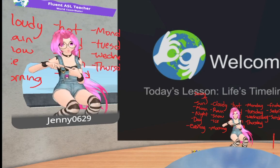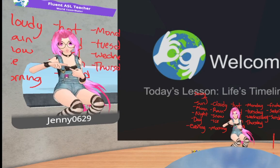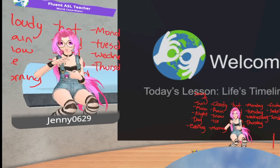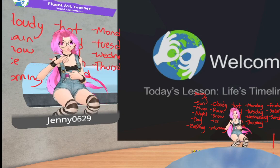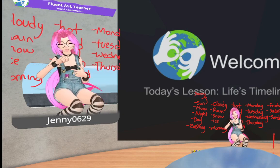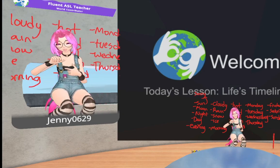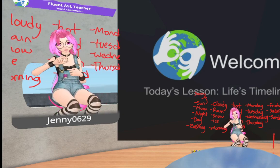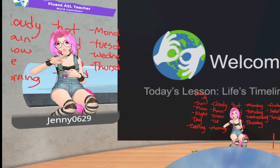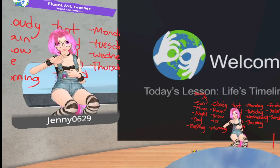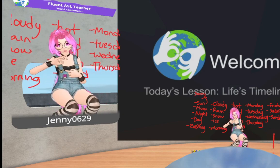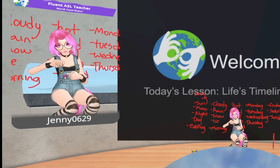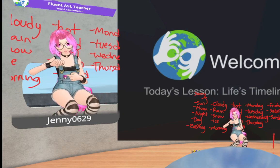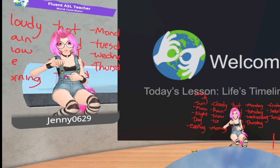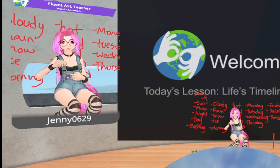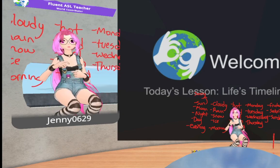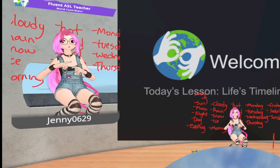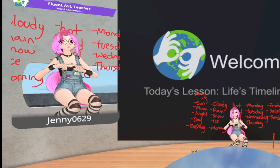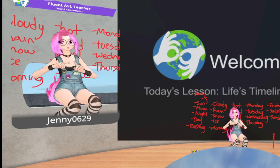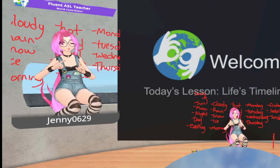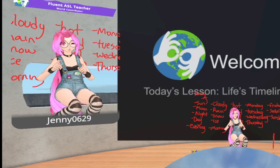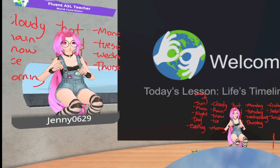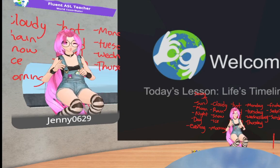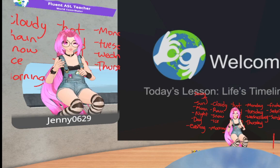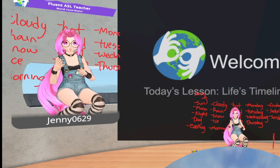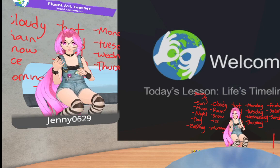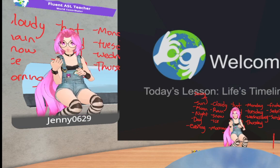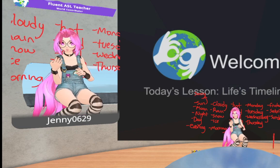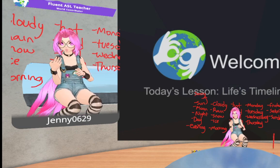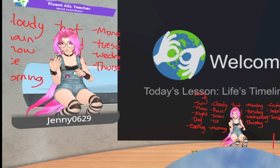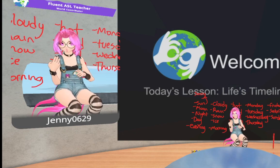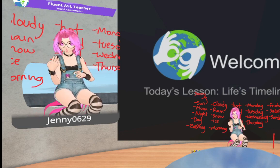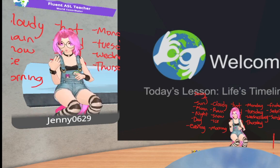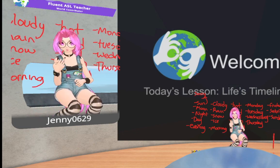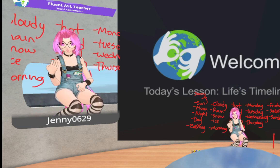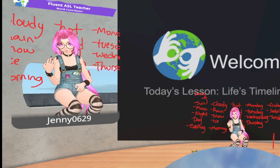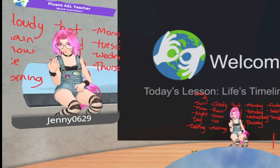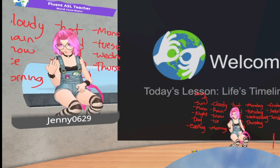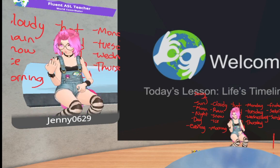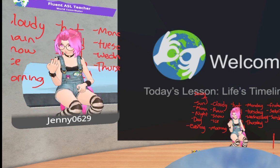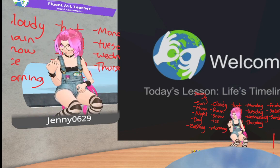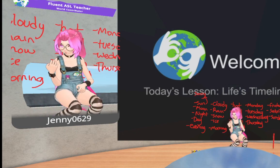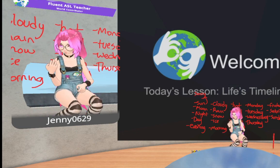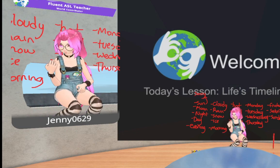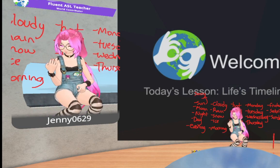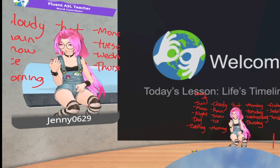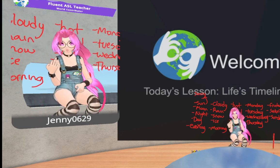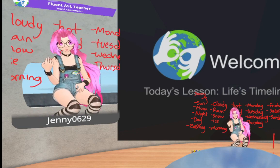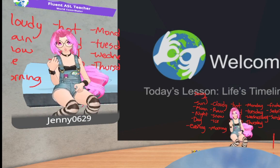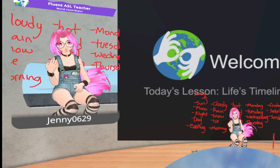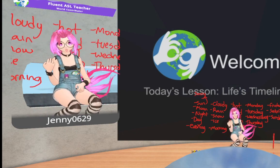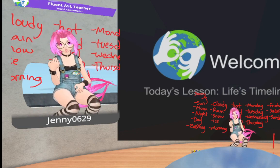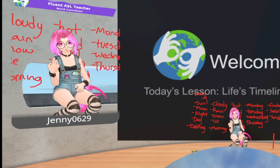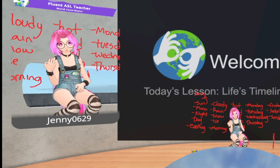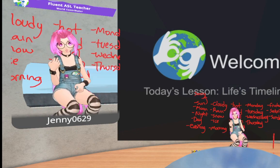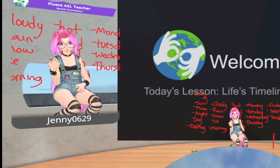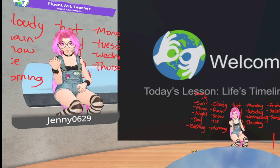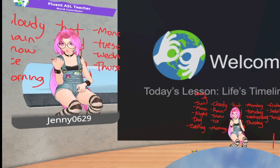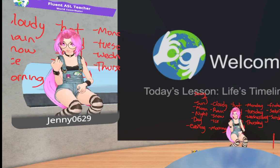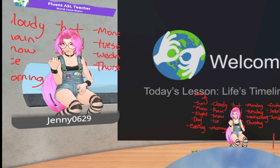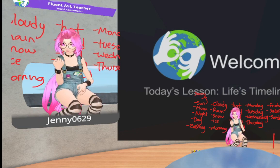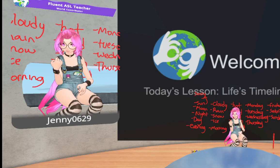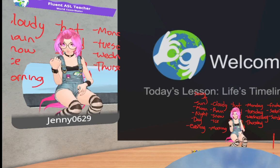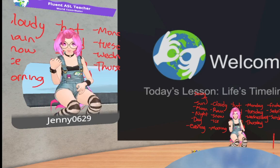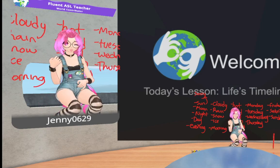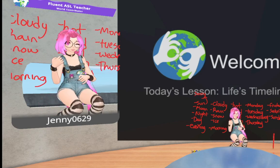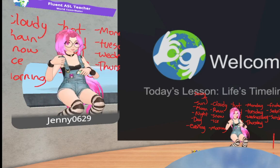like this. It doesn't have to be closed. Usually you'll see people do Monday with a relaxed M. You don't have to do it, but